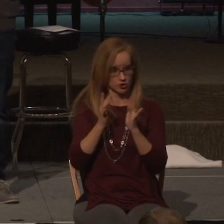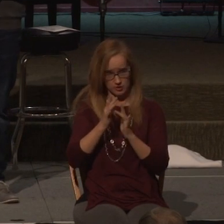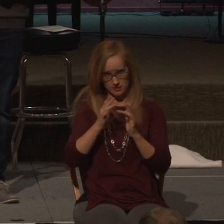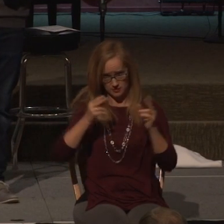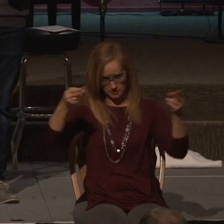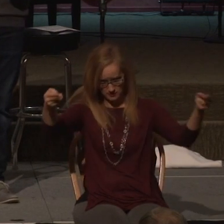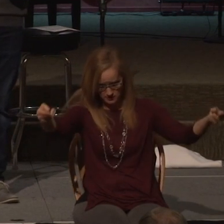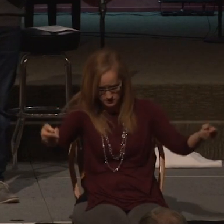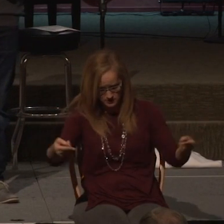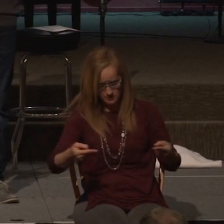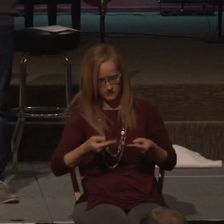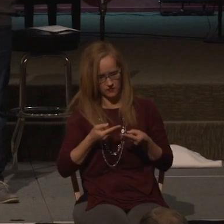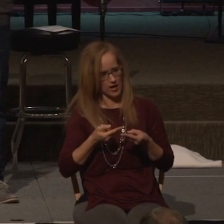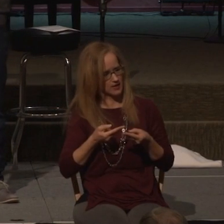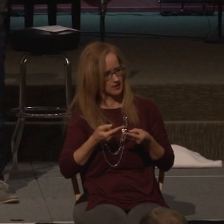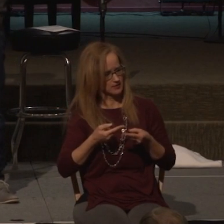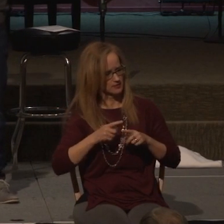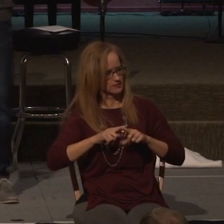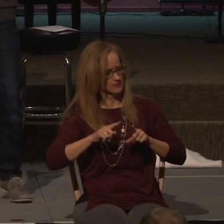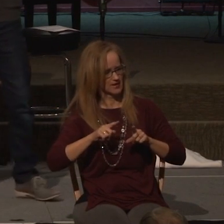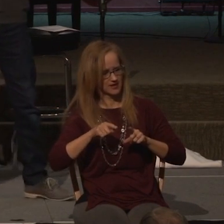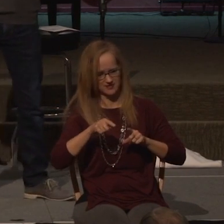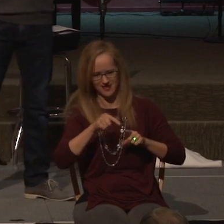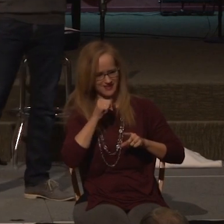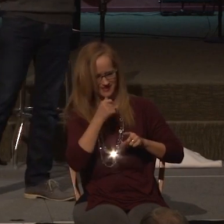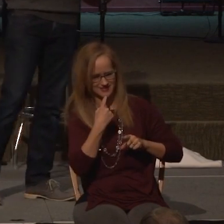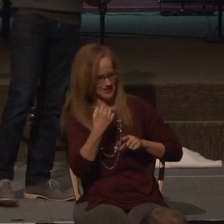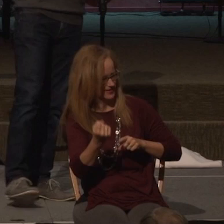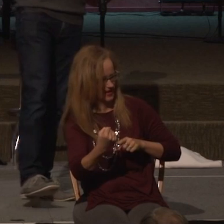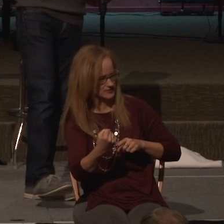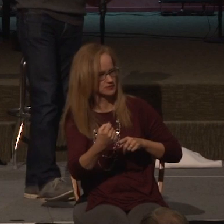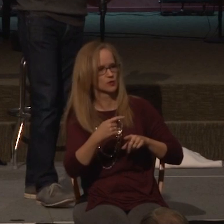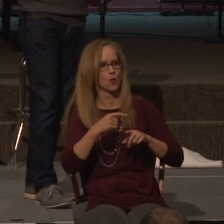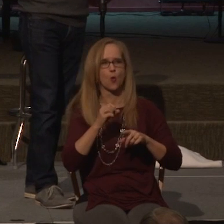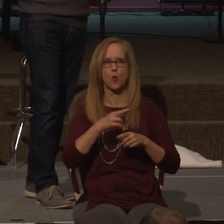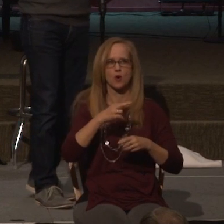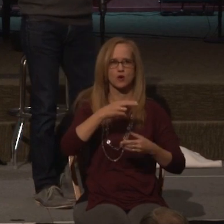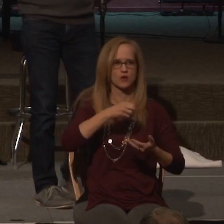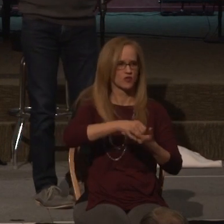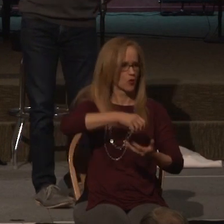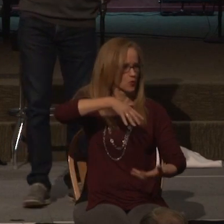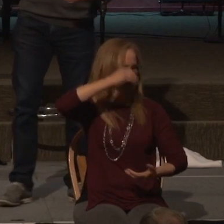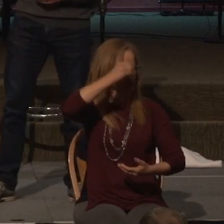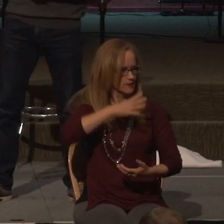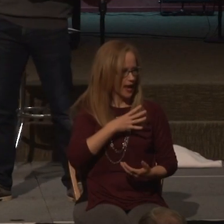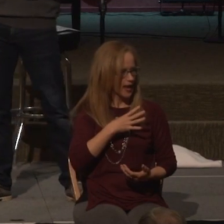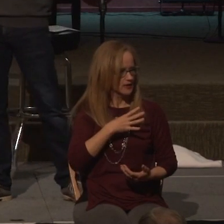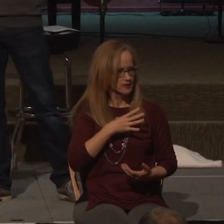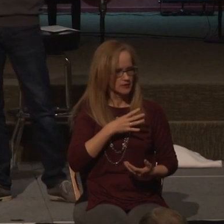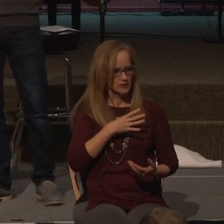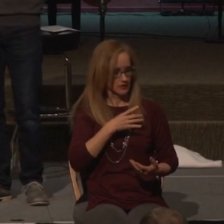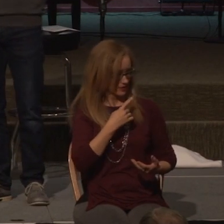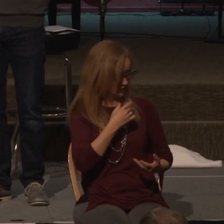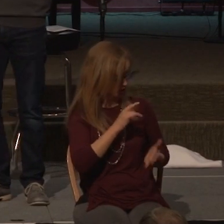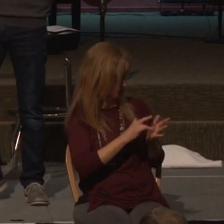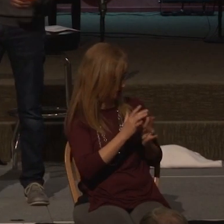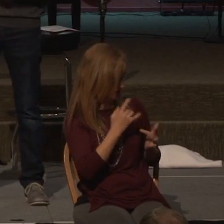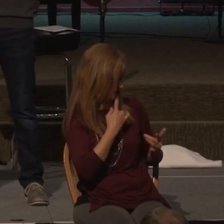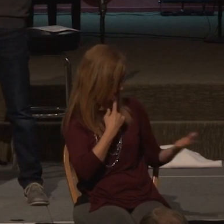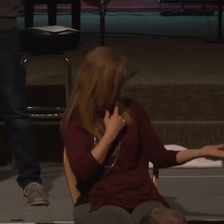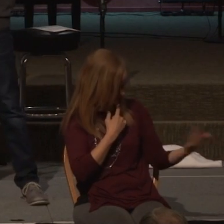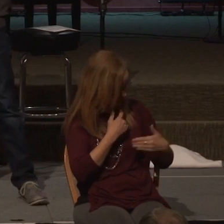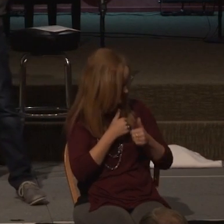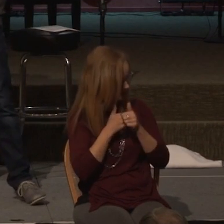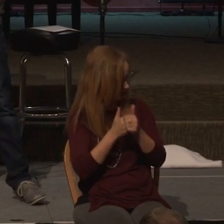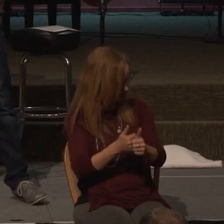invitation, but they didn't say yes. Right? You think of the rich young man, who Jesus said, "Hey, come and follow me.